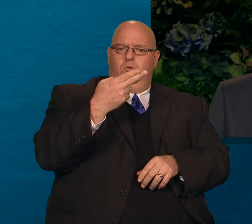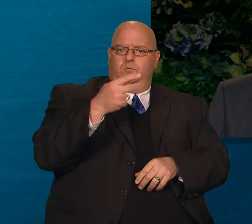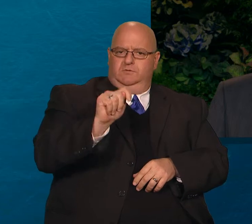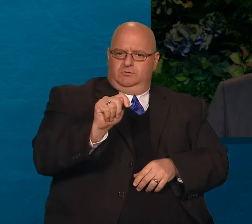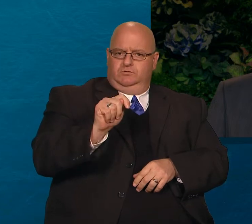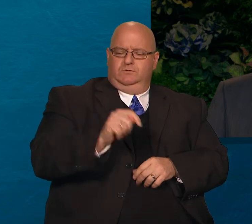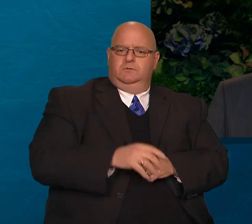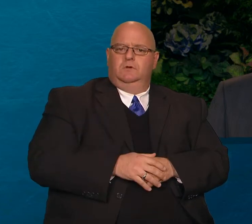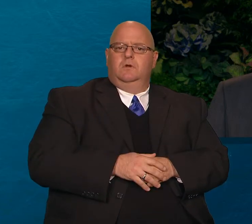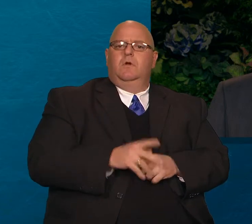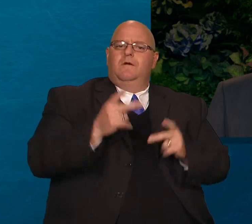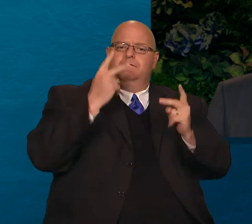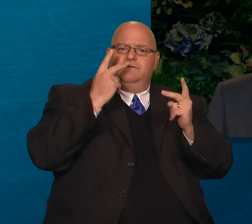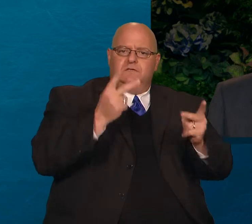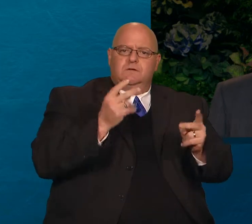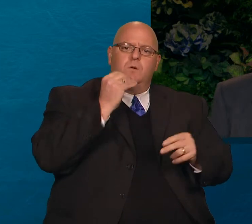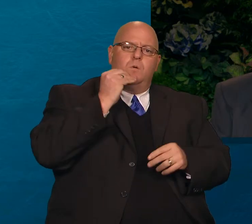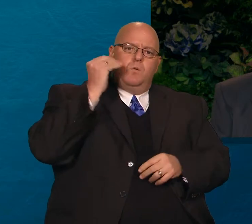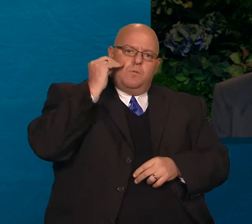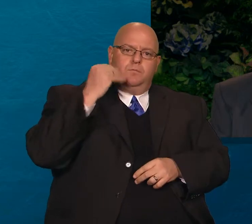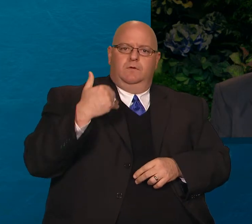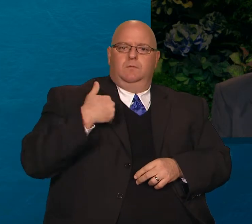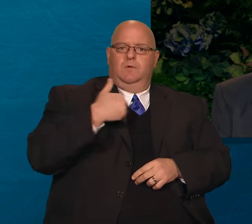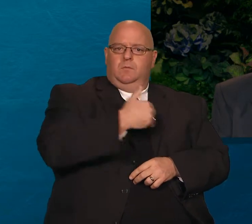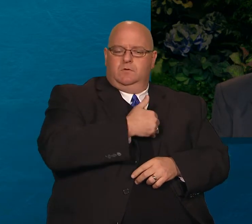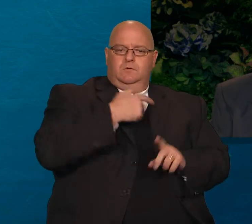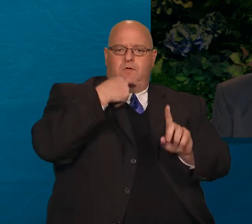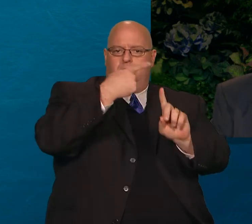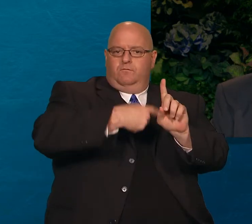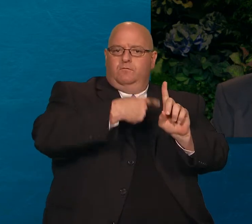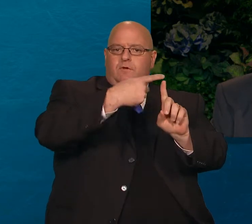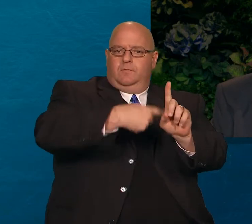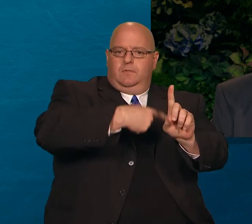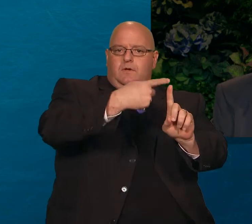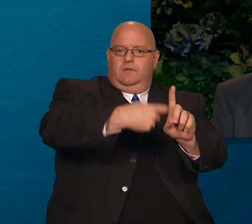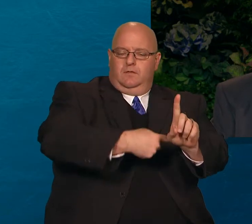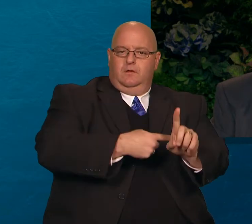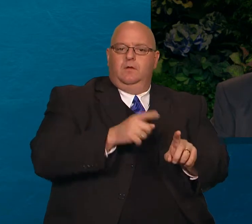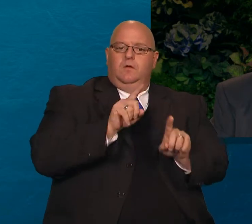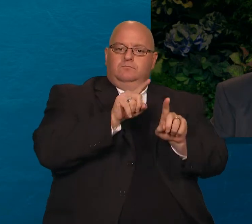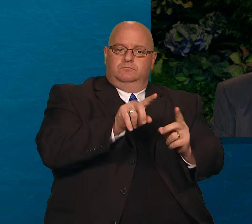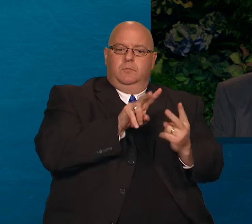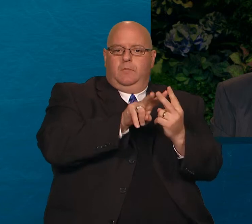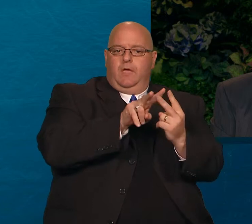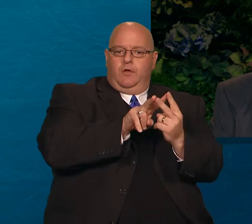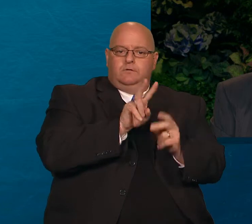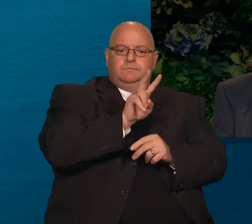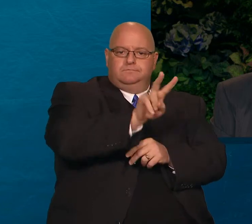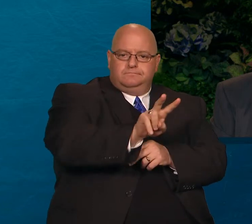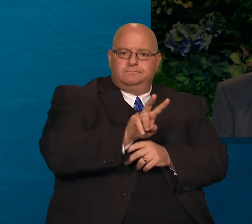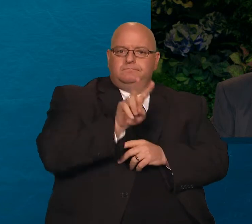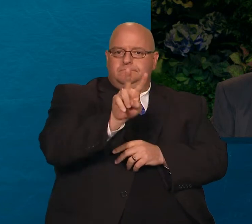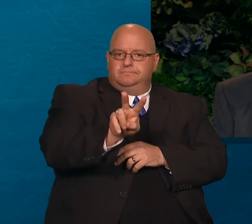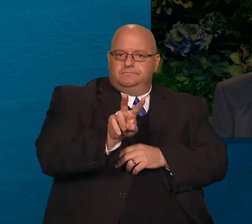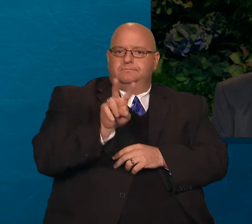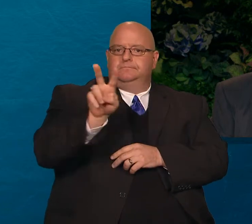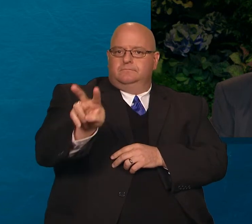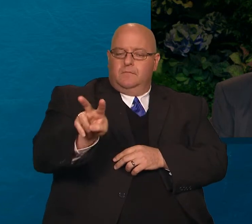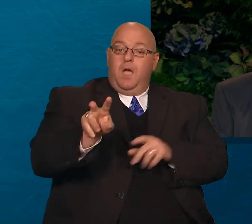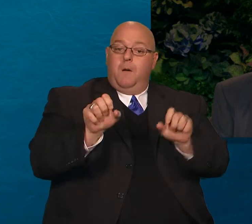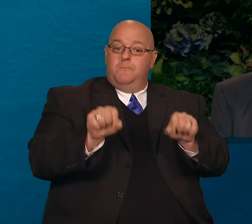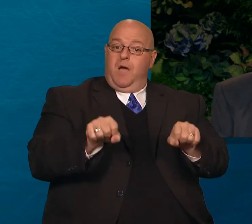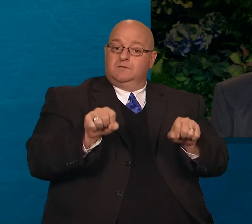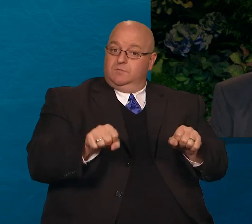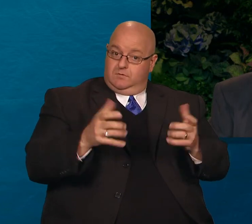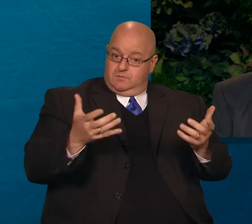teachers to visit the homes of members every month. They go in pairs. Where possible, a